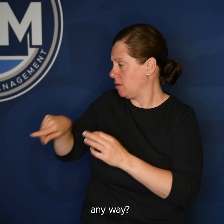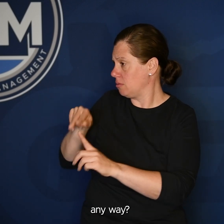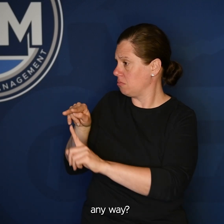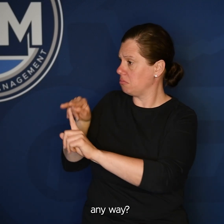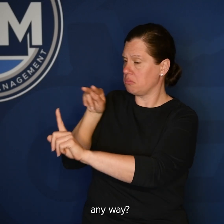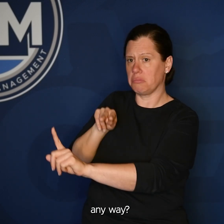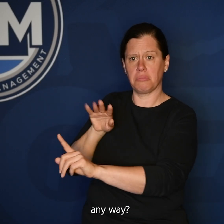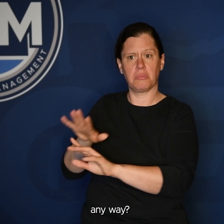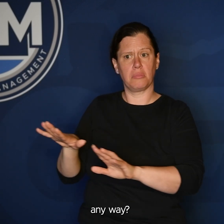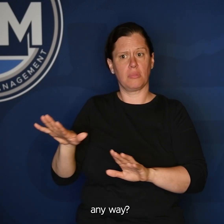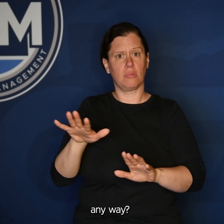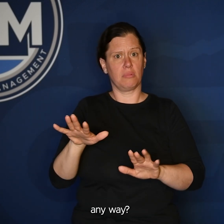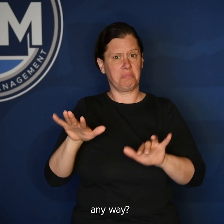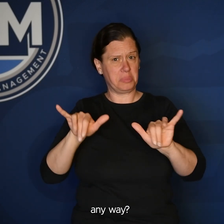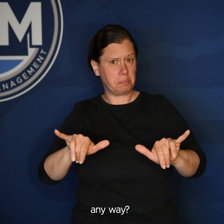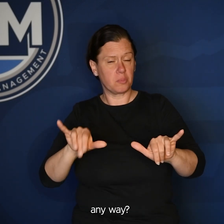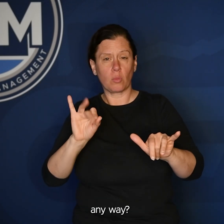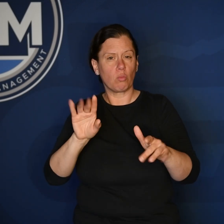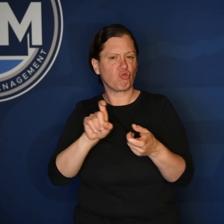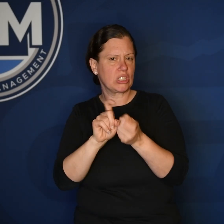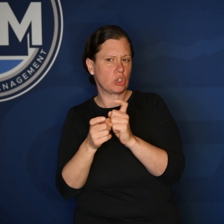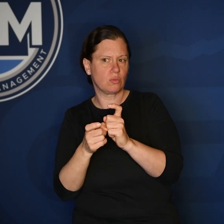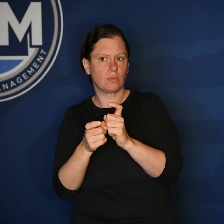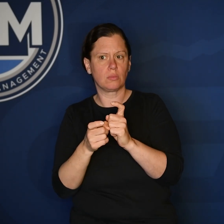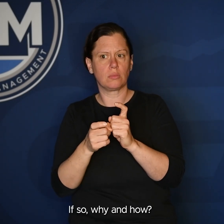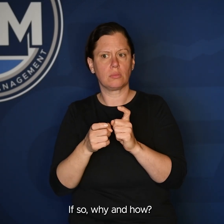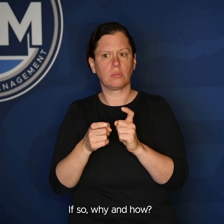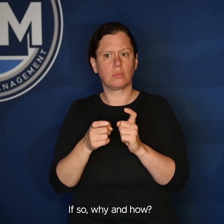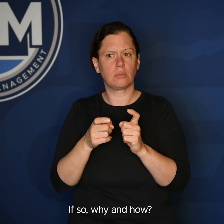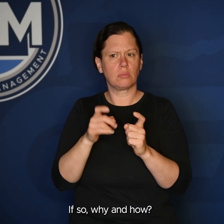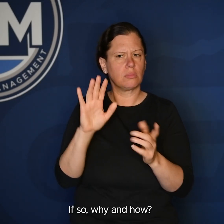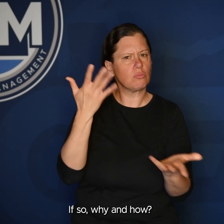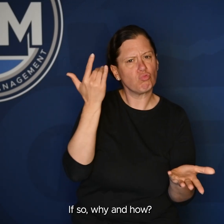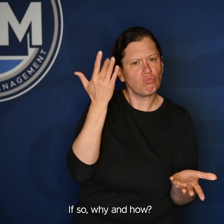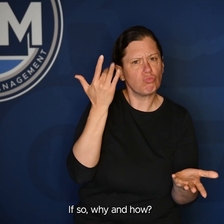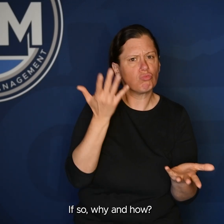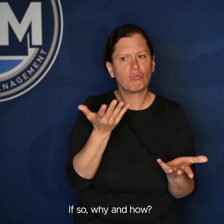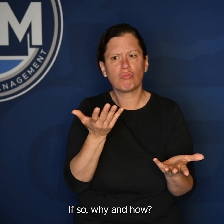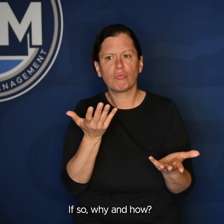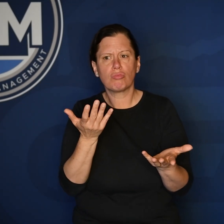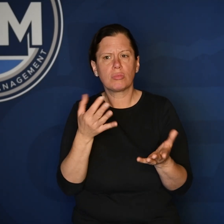If so, why and how?